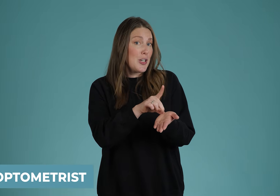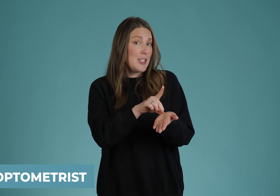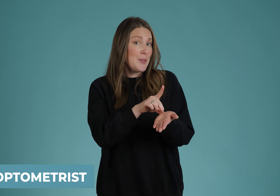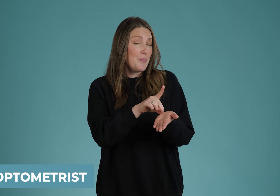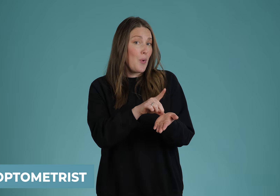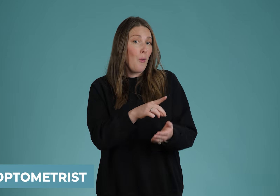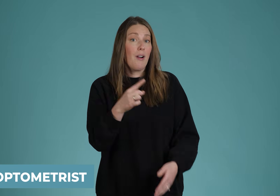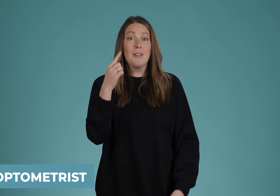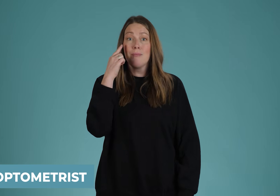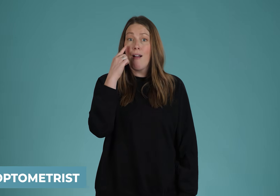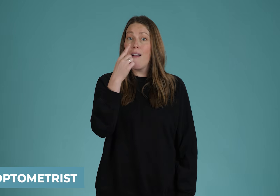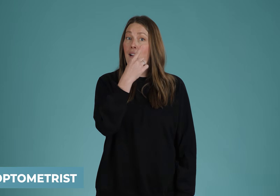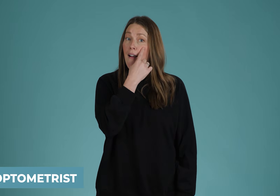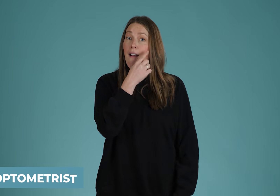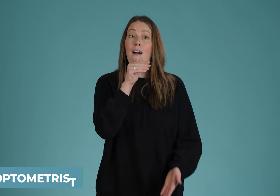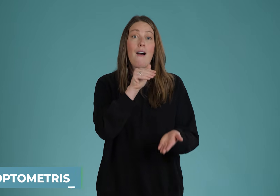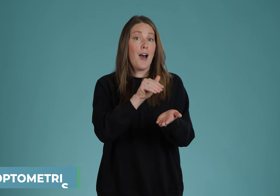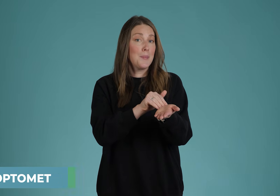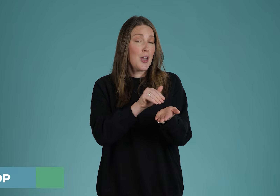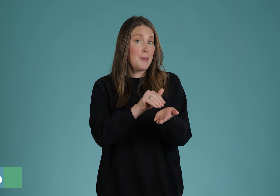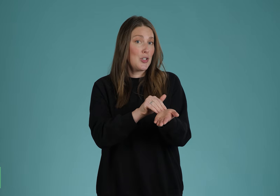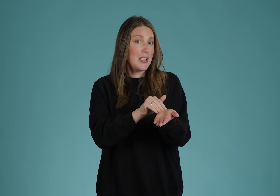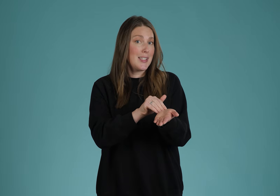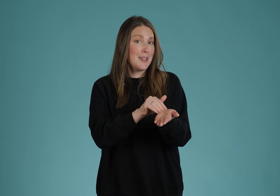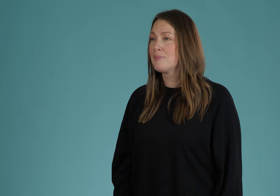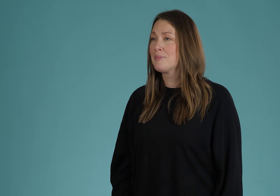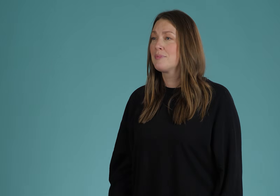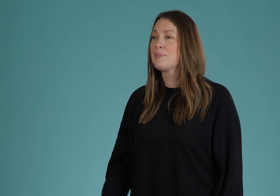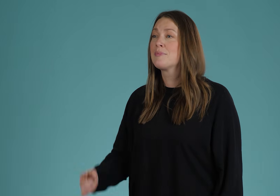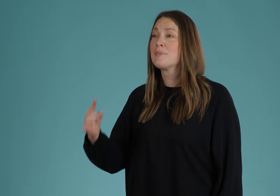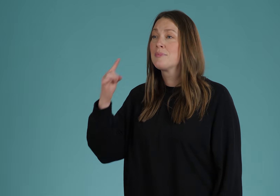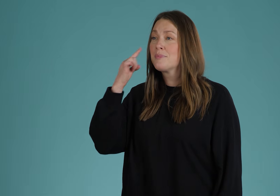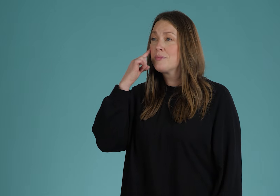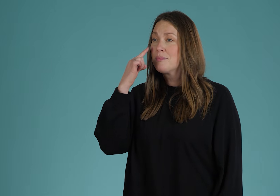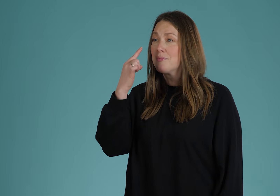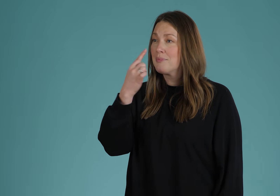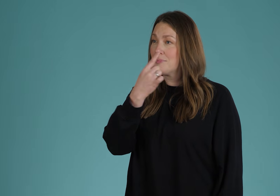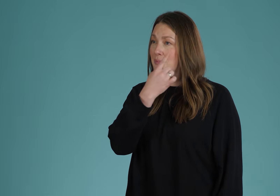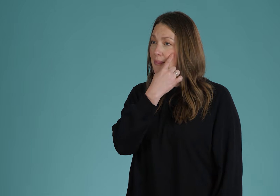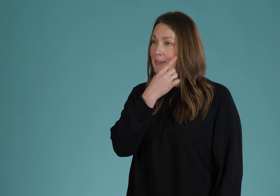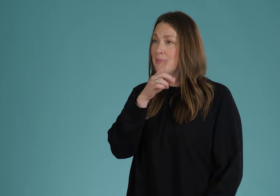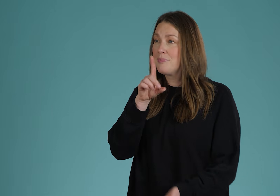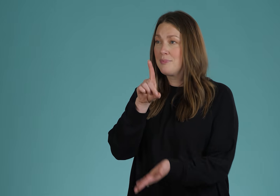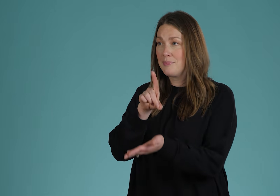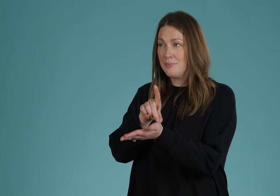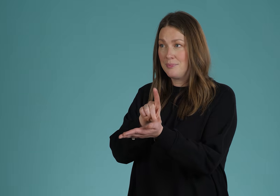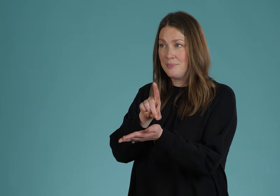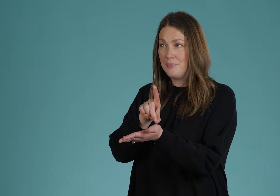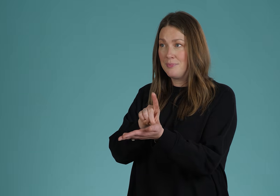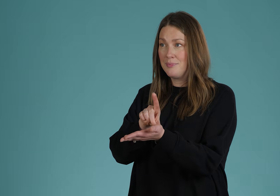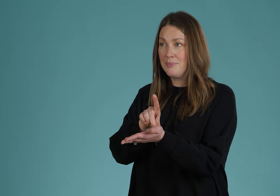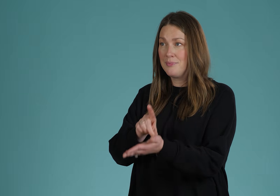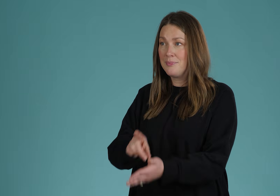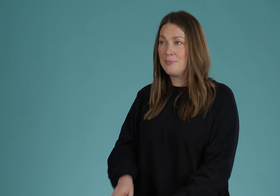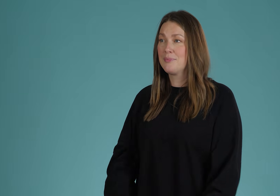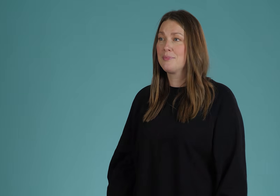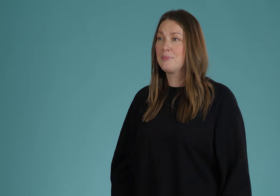Optometrist or optometrist. Both are pointing to the eyes and then doctor or doctor.